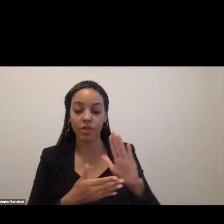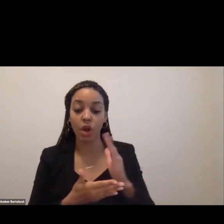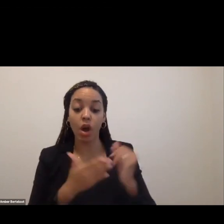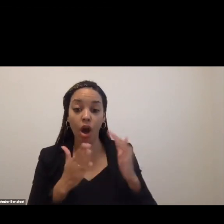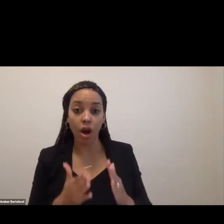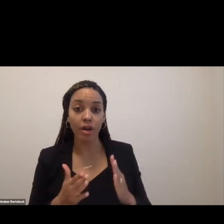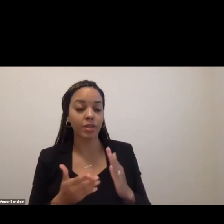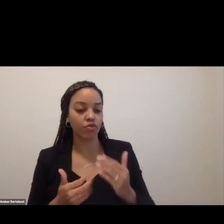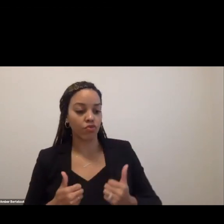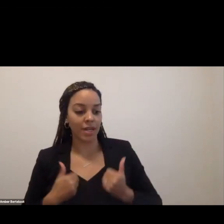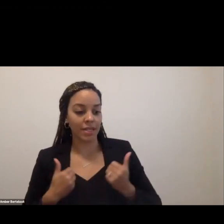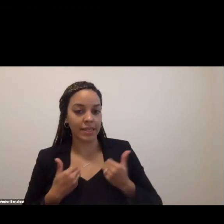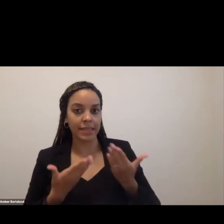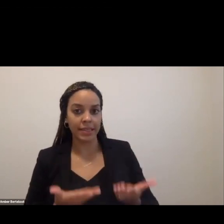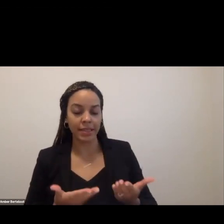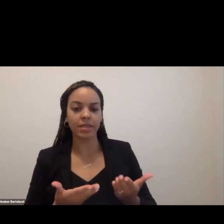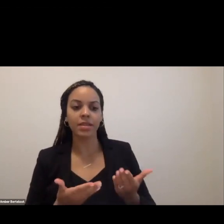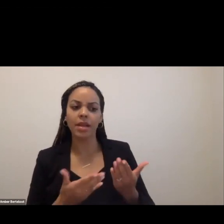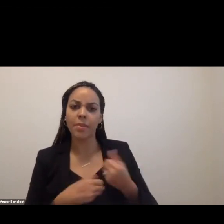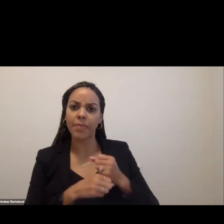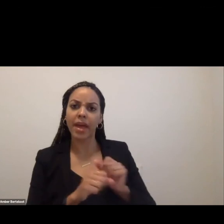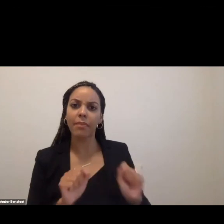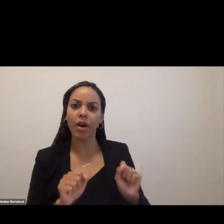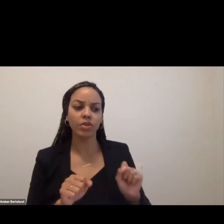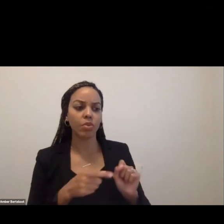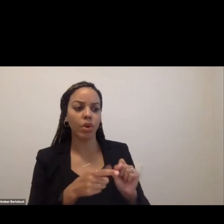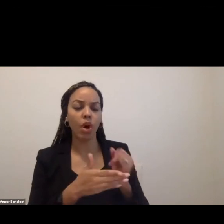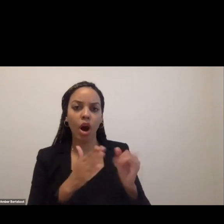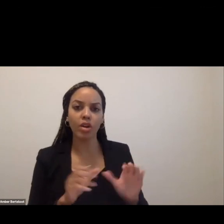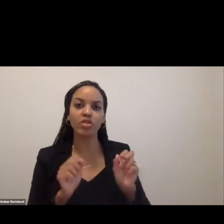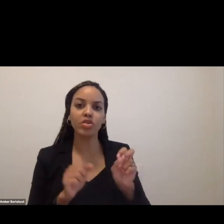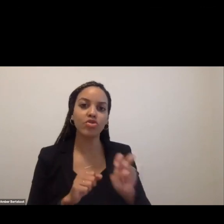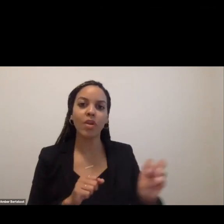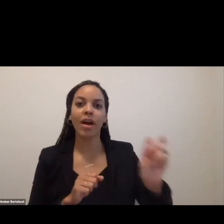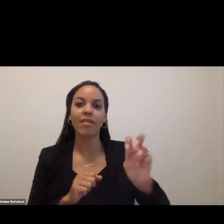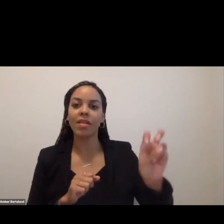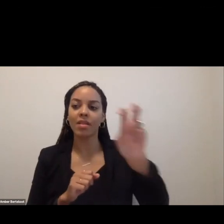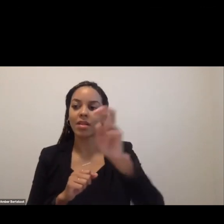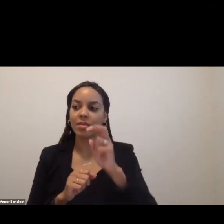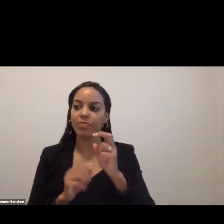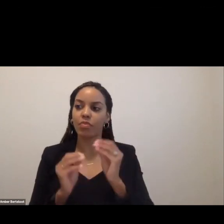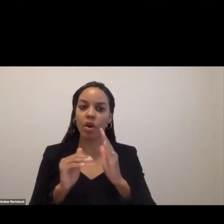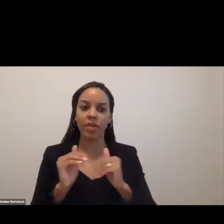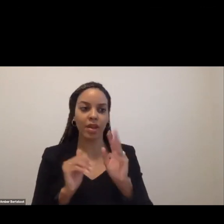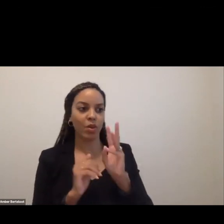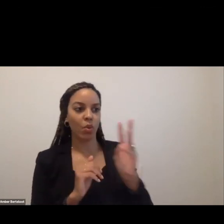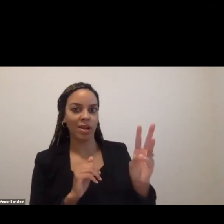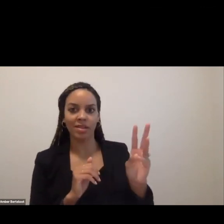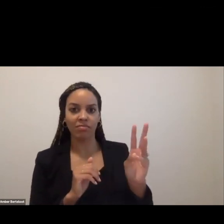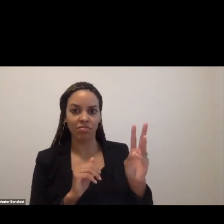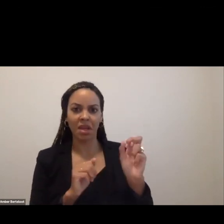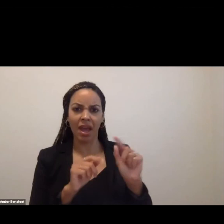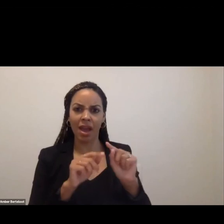made it possible for artists to travel and work beyond the Western map of art to new continents. In